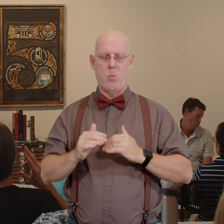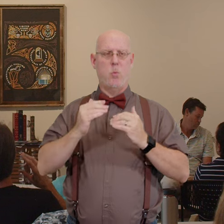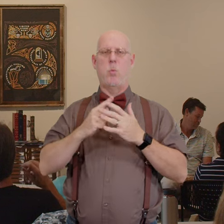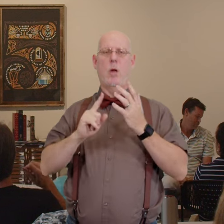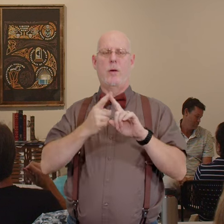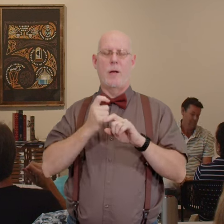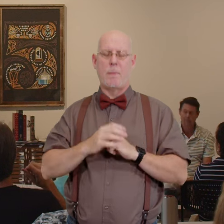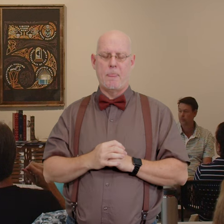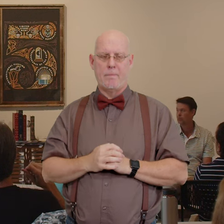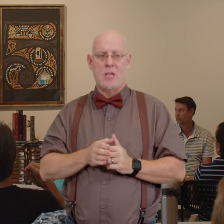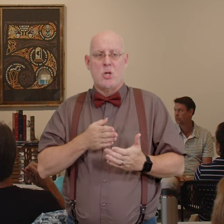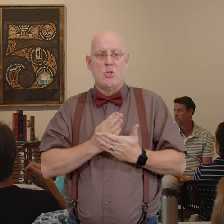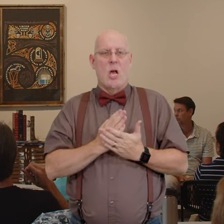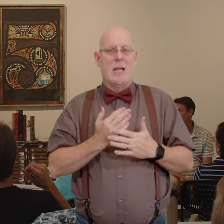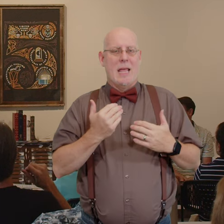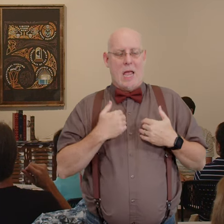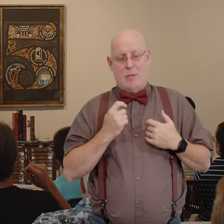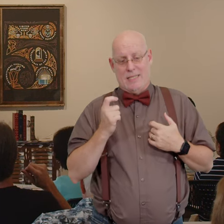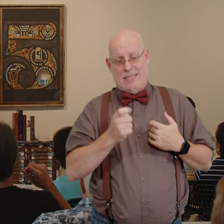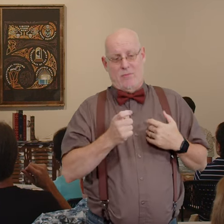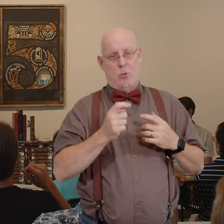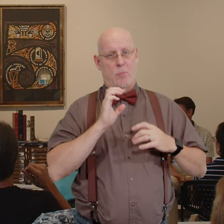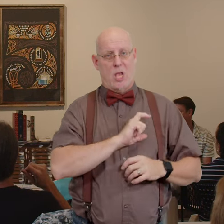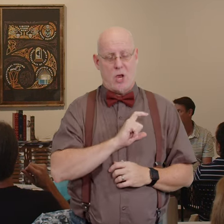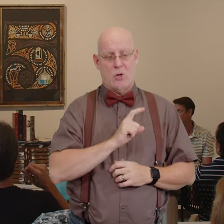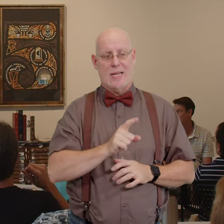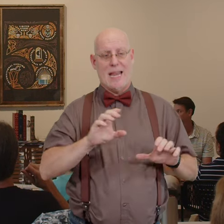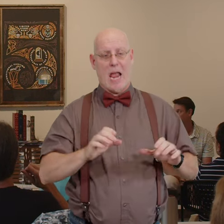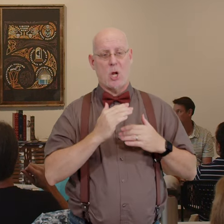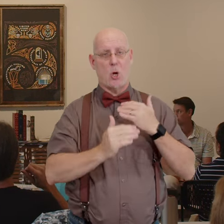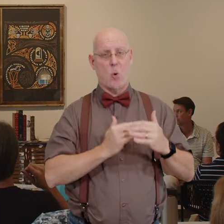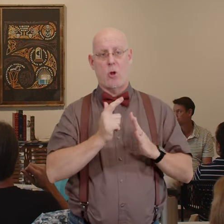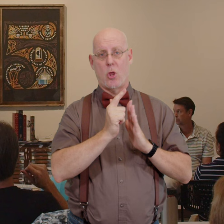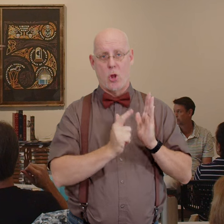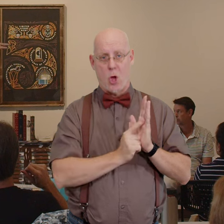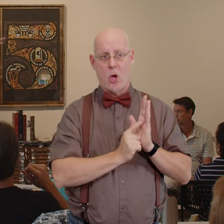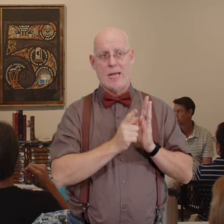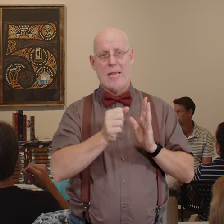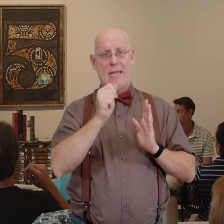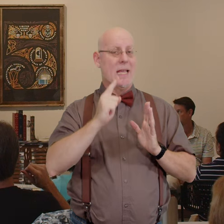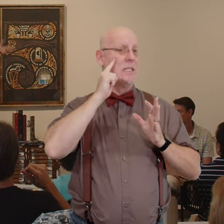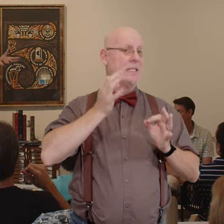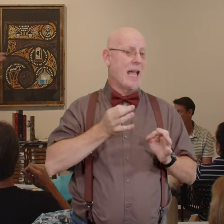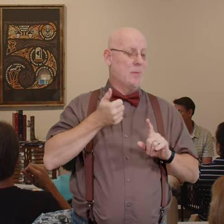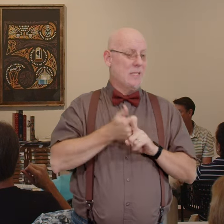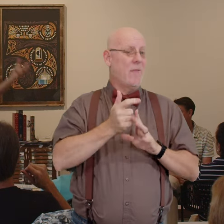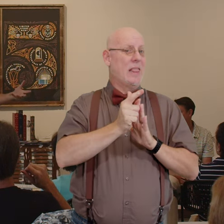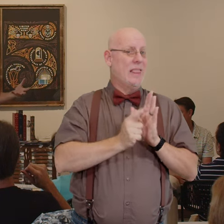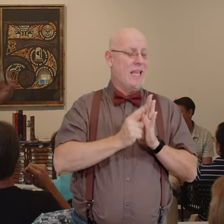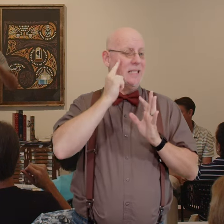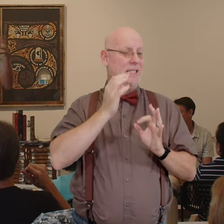what platform we're arguing from, but justice has been bequeathed upon the police officer, and if he acts according to the law, he can